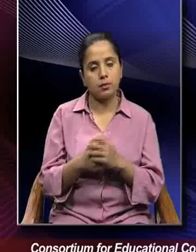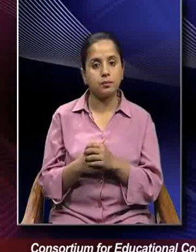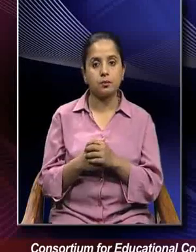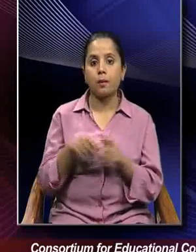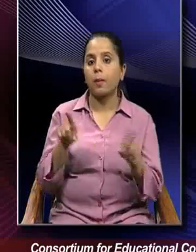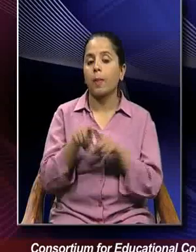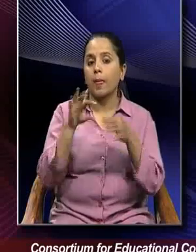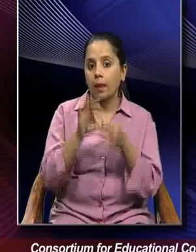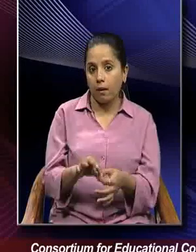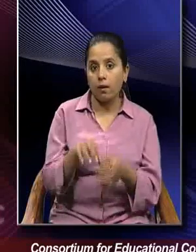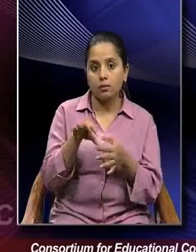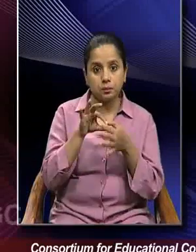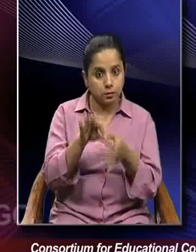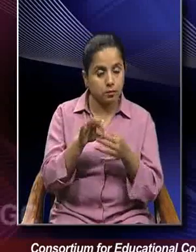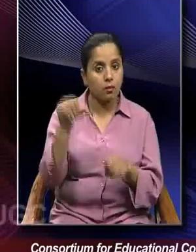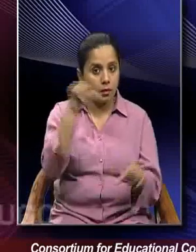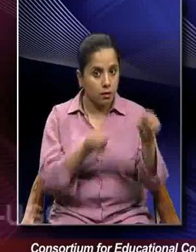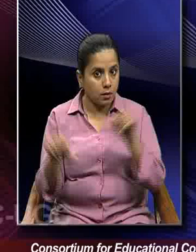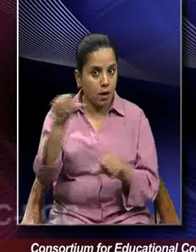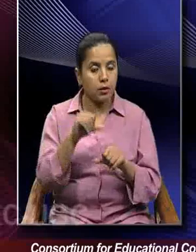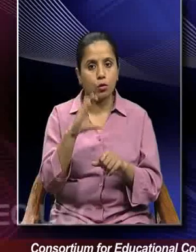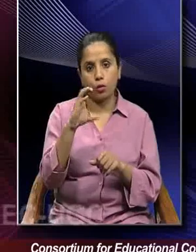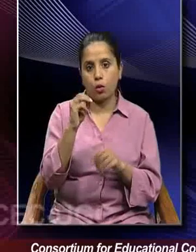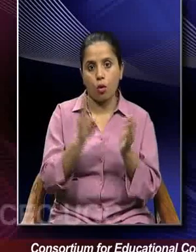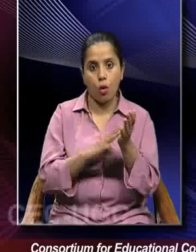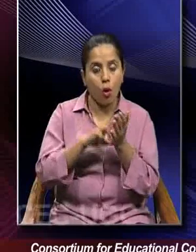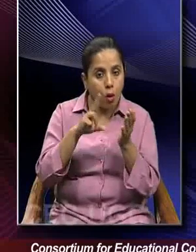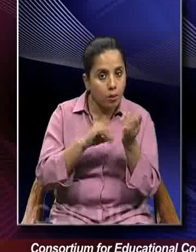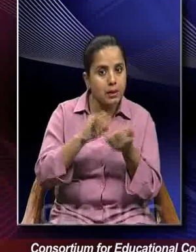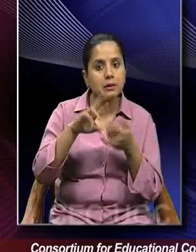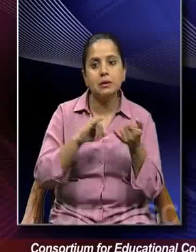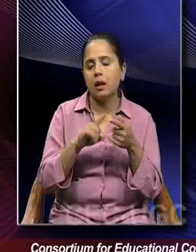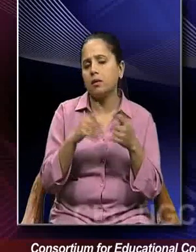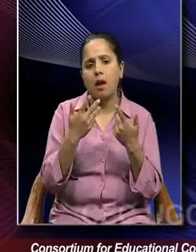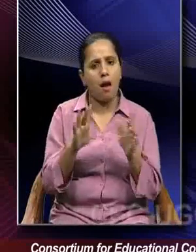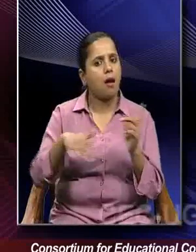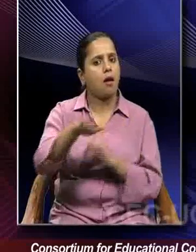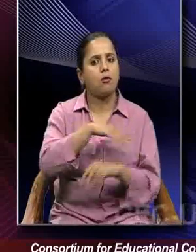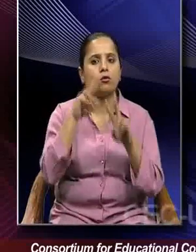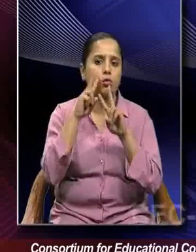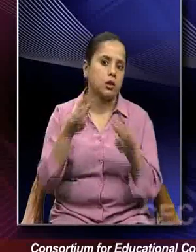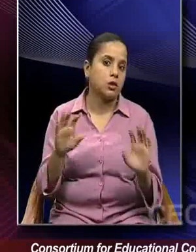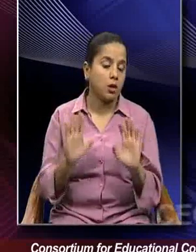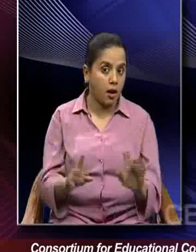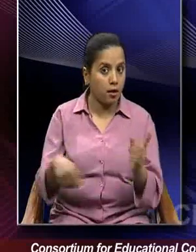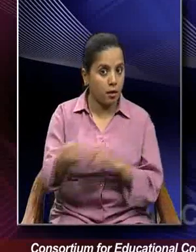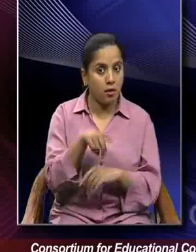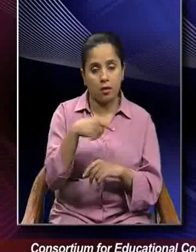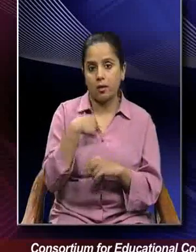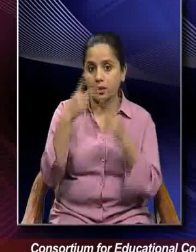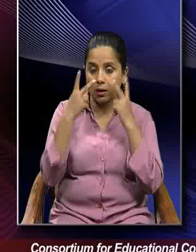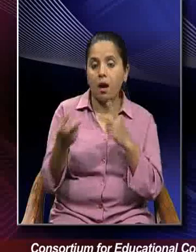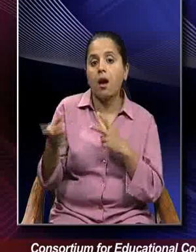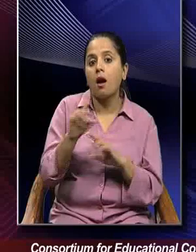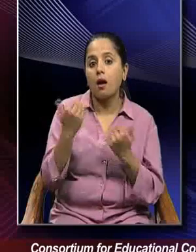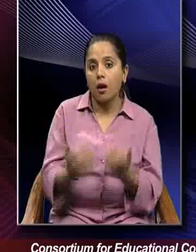Regarding relationship between science and common sense, which becomes an important focus in any research we undertake, we see again